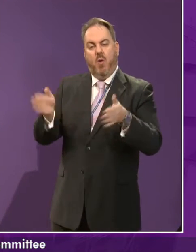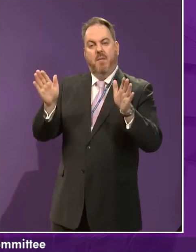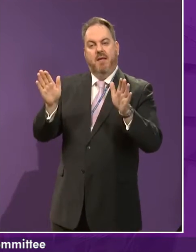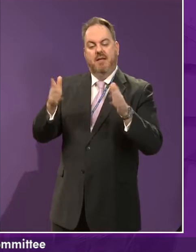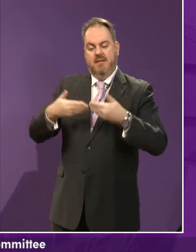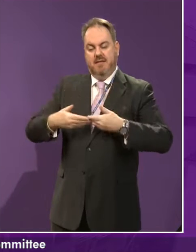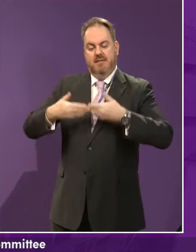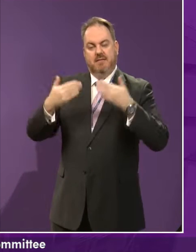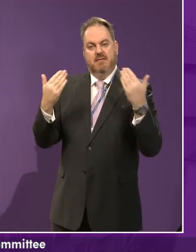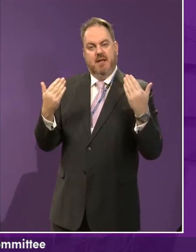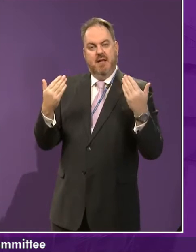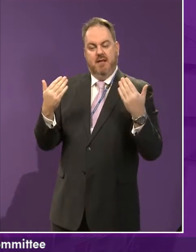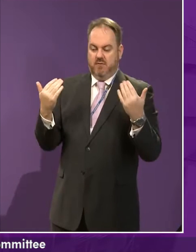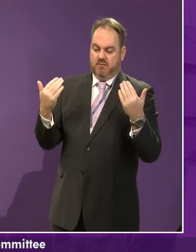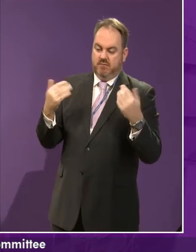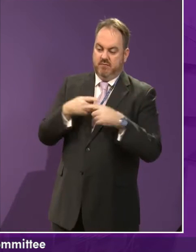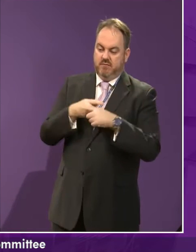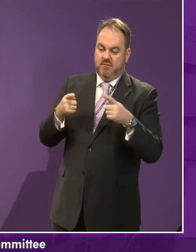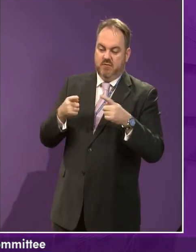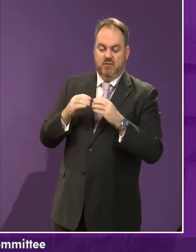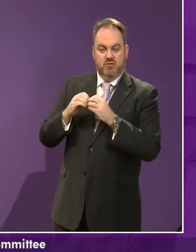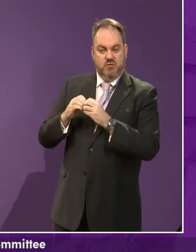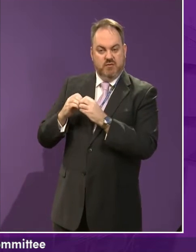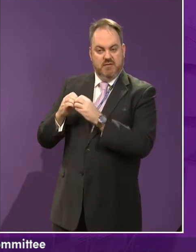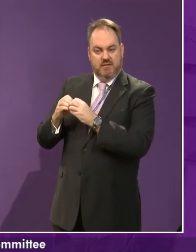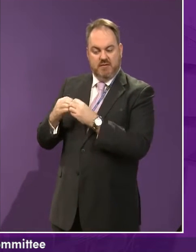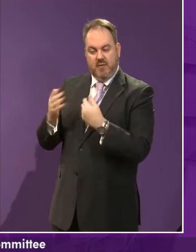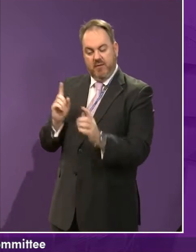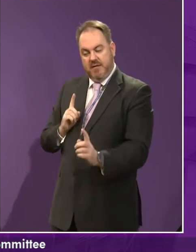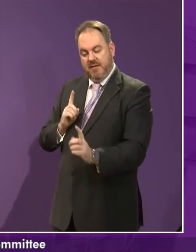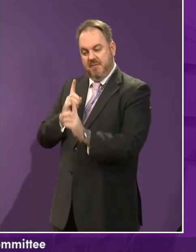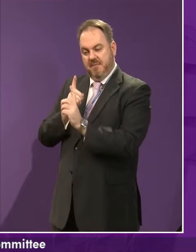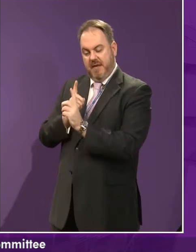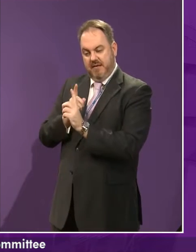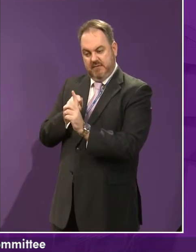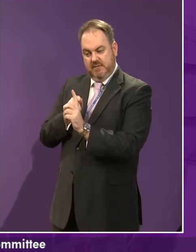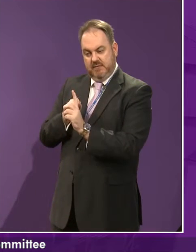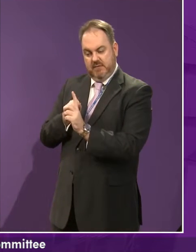open day a couple of years ago, and we were met with